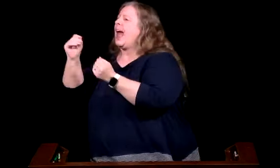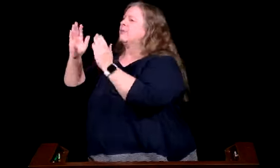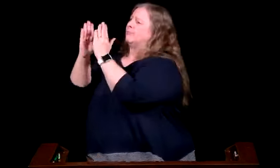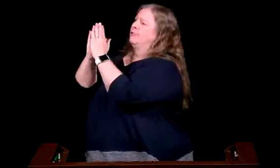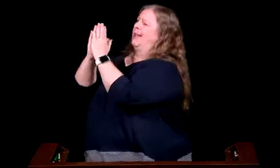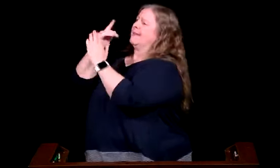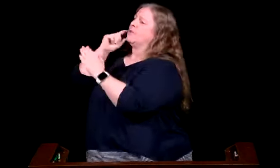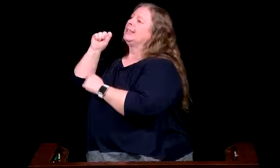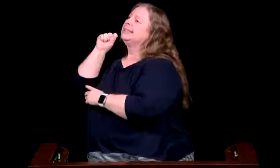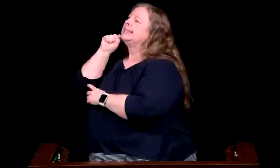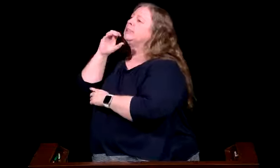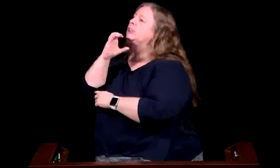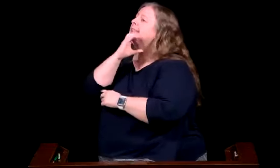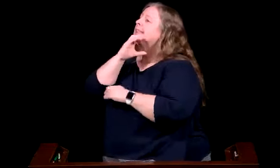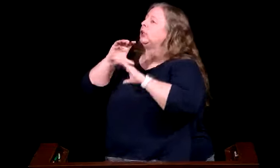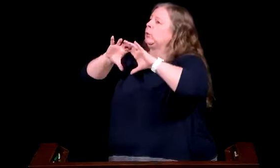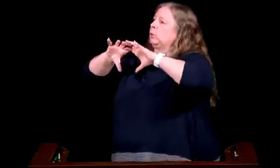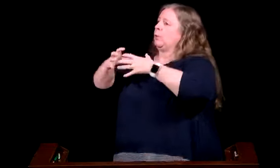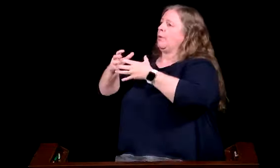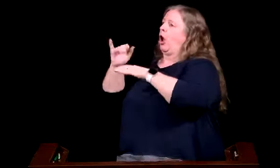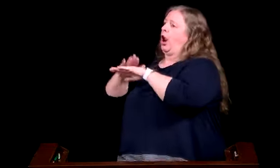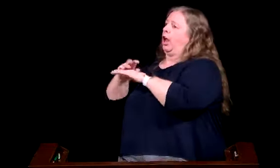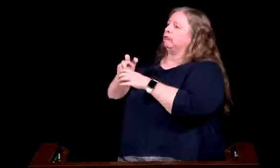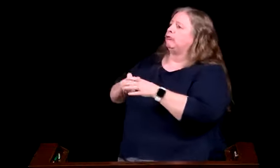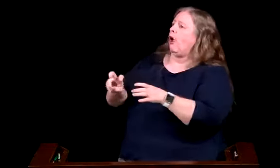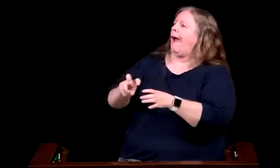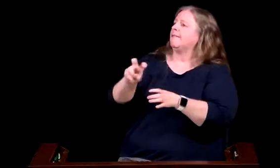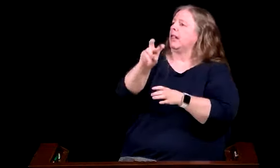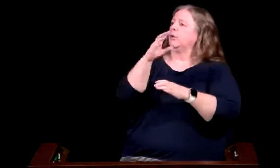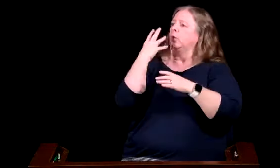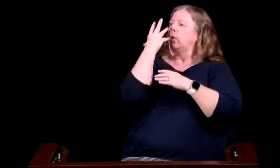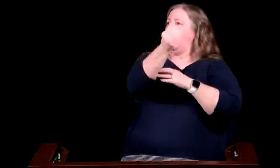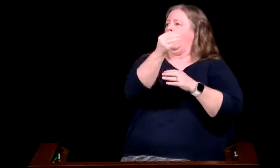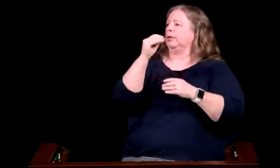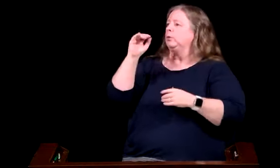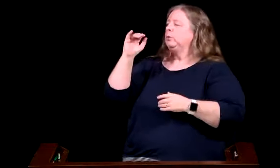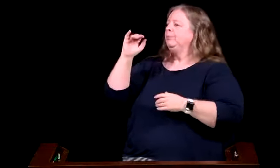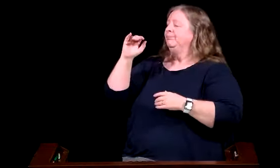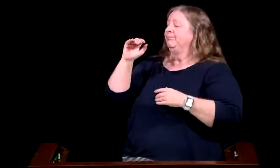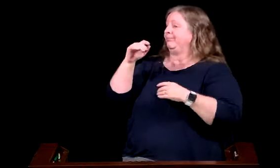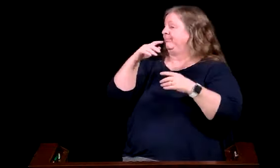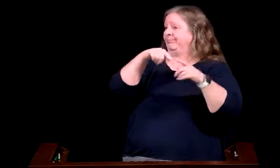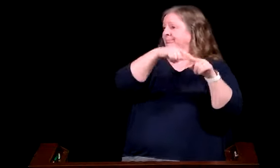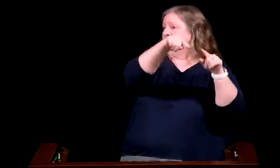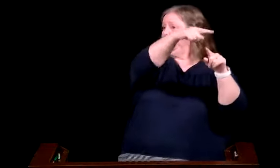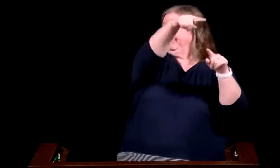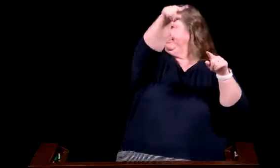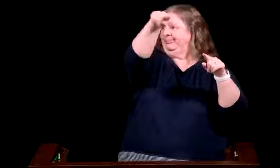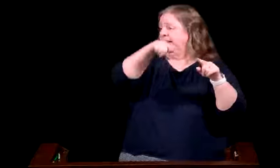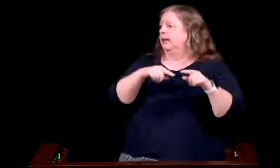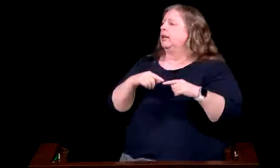Bless our week. And we pray for the senior citizens group who will be going to on their trip